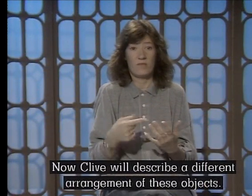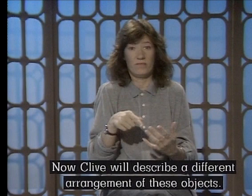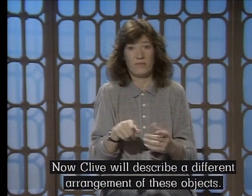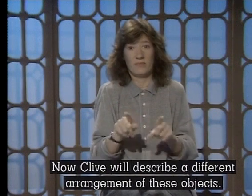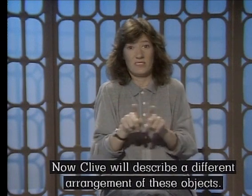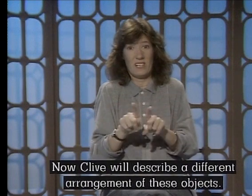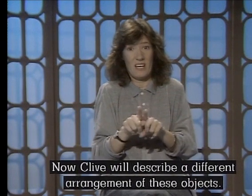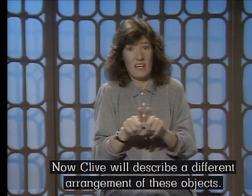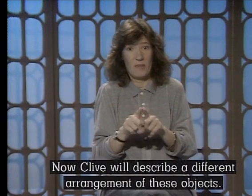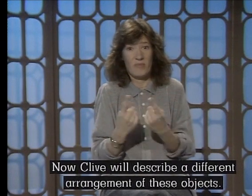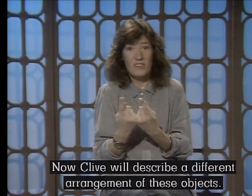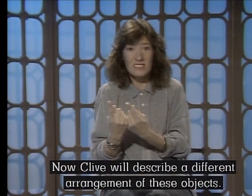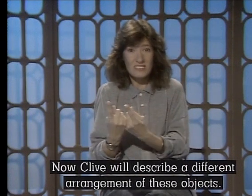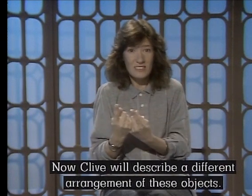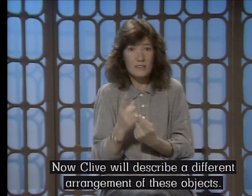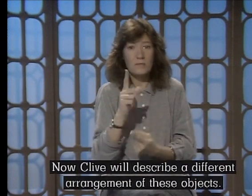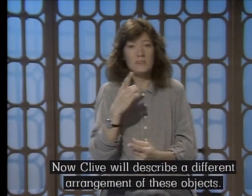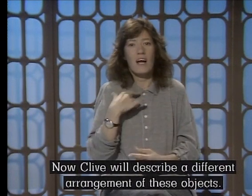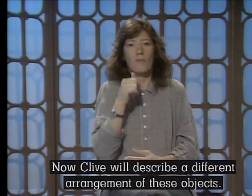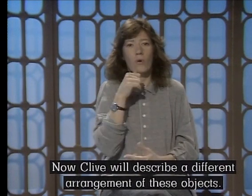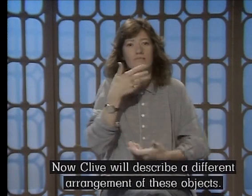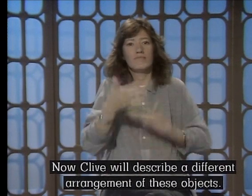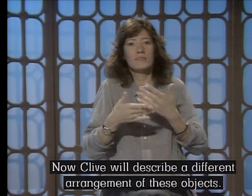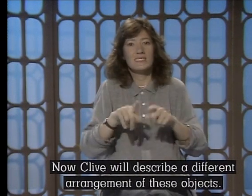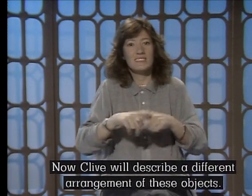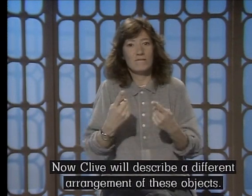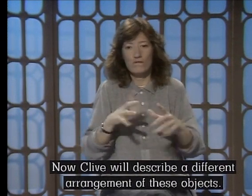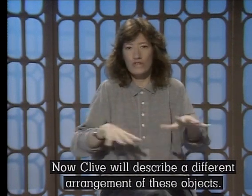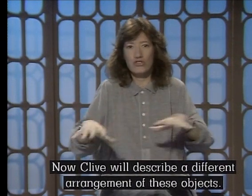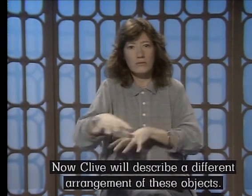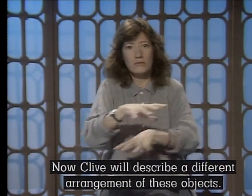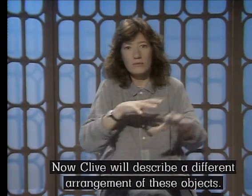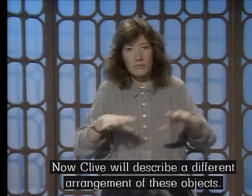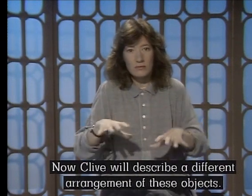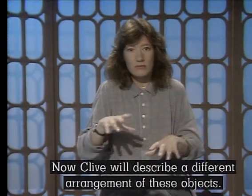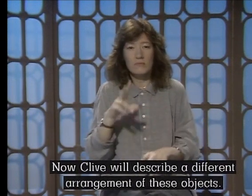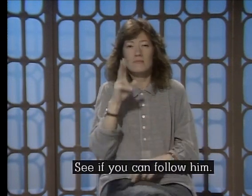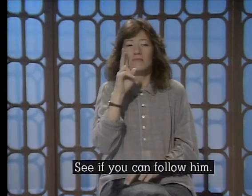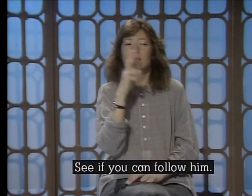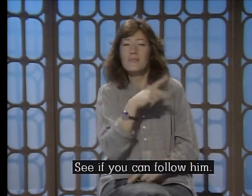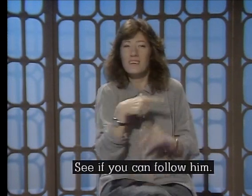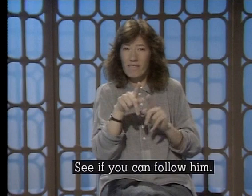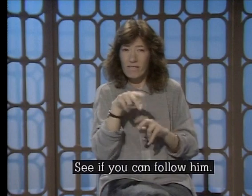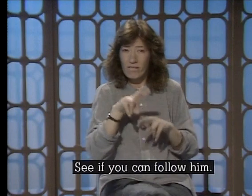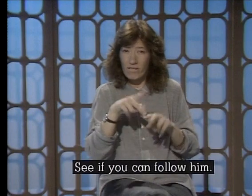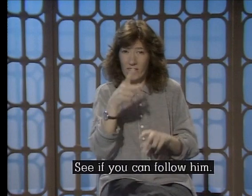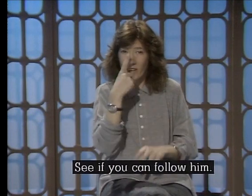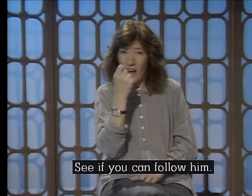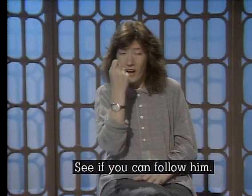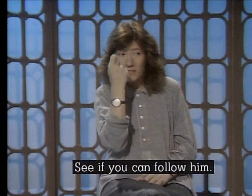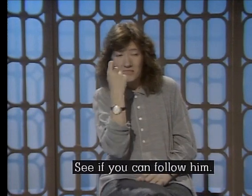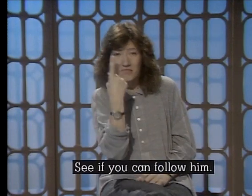Now, Clive's going to describe a different arrangement using the same objects. See if you can follow him.